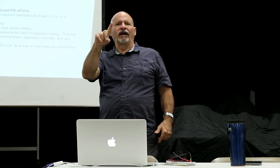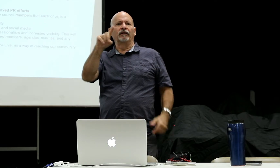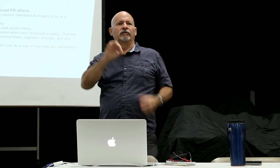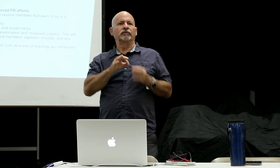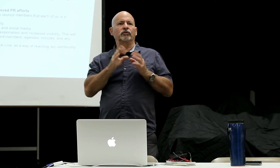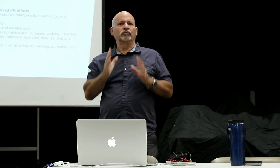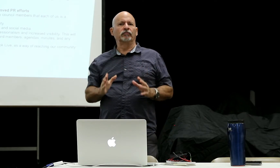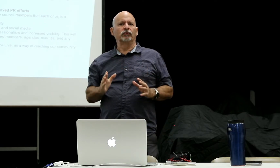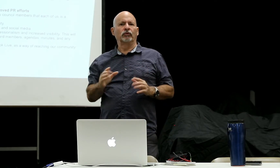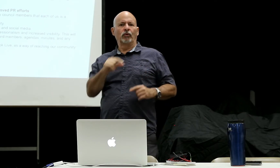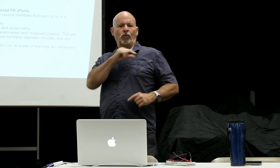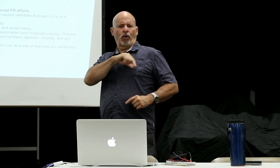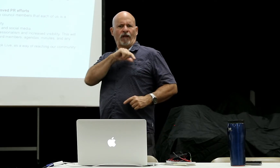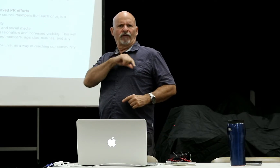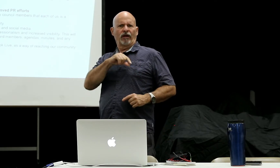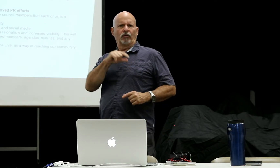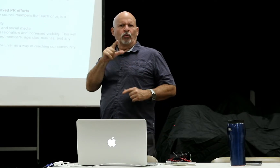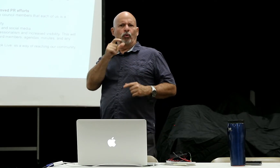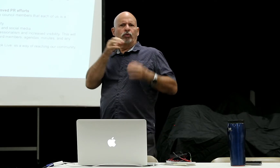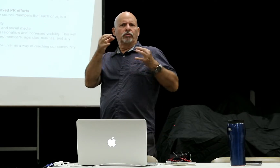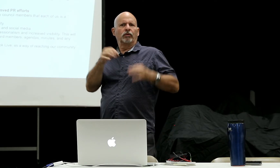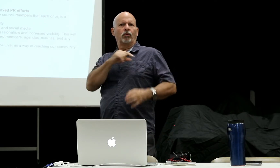It says qualified interpreter.